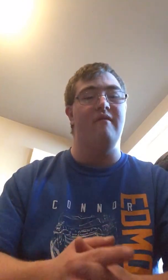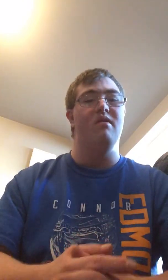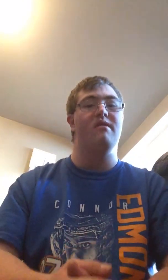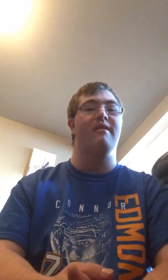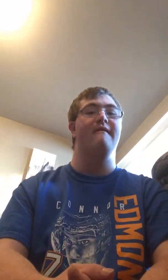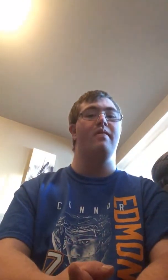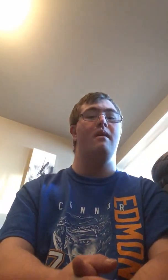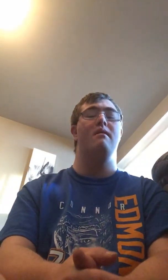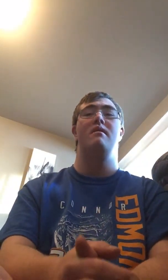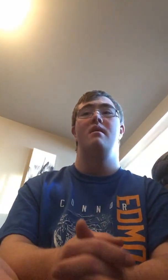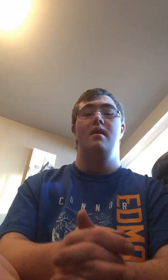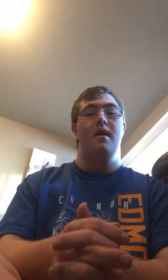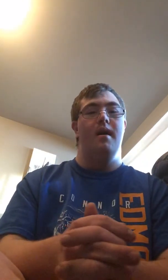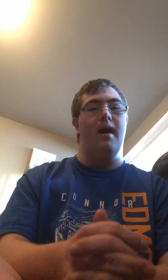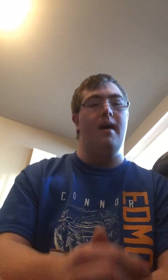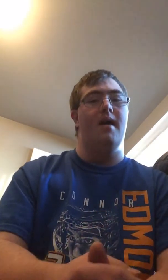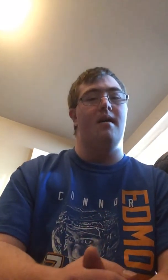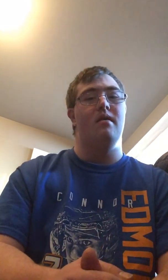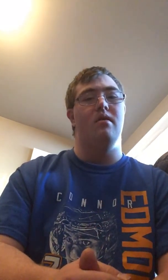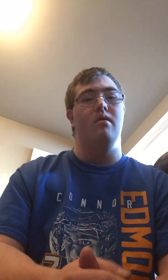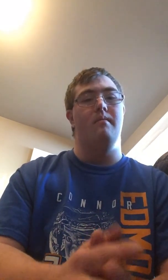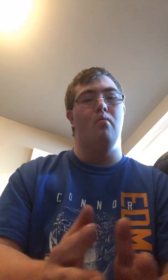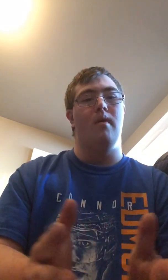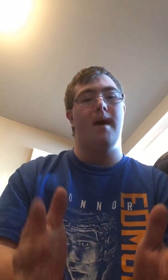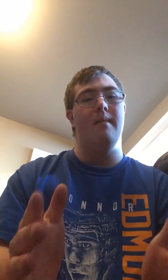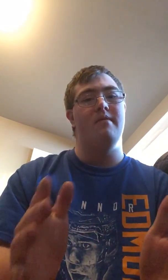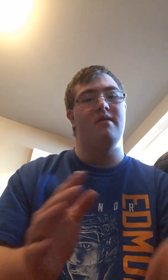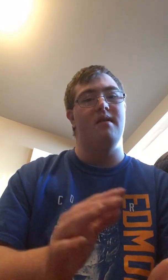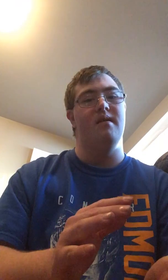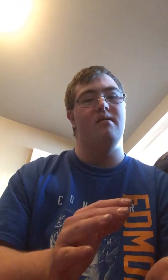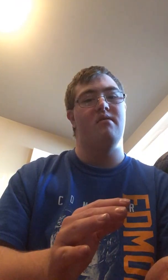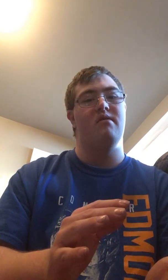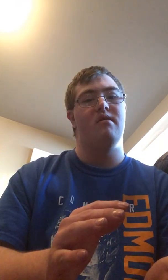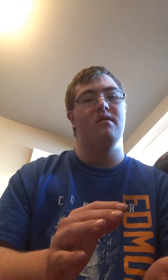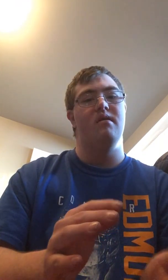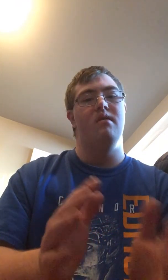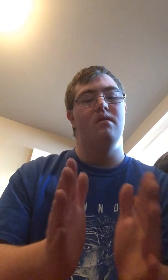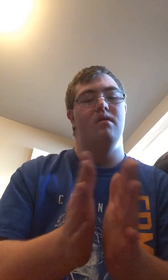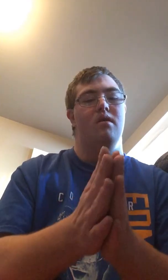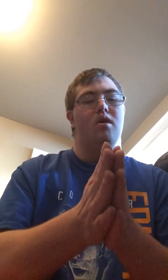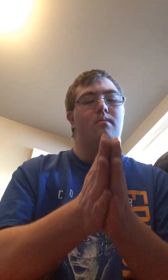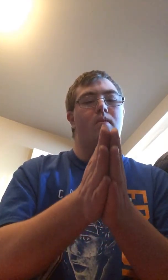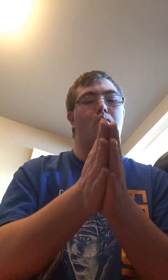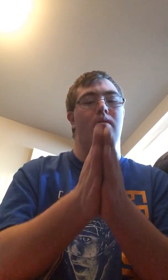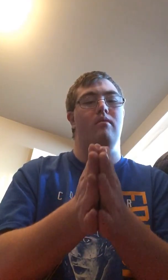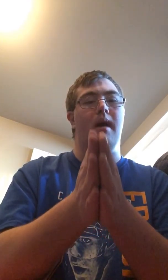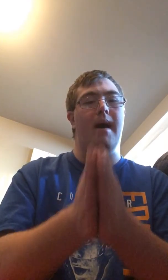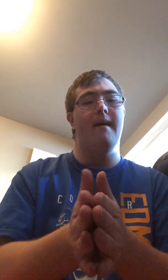there. And what happens is when you have